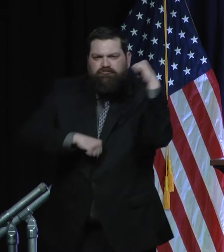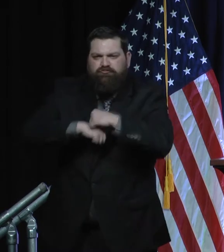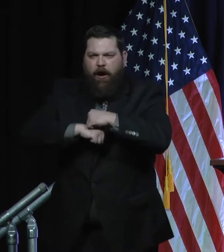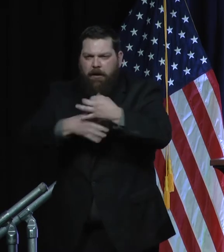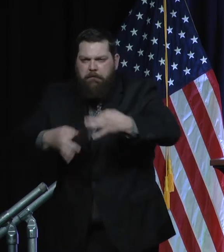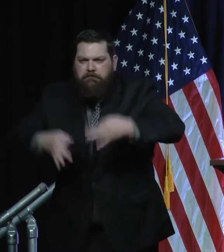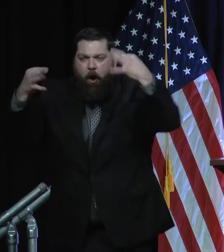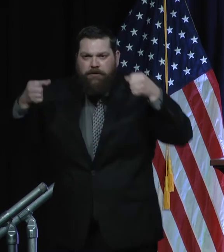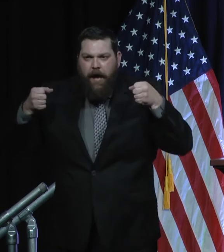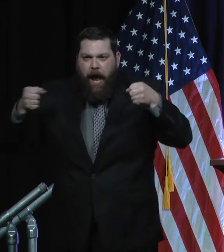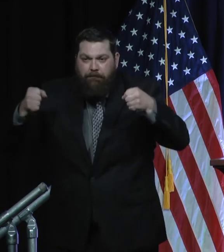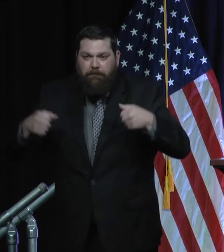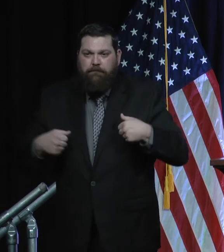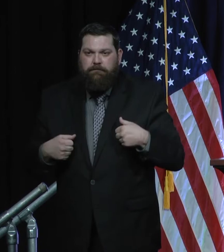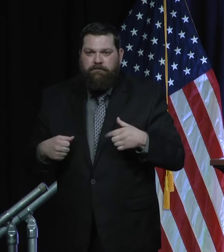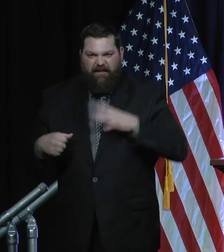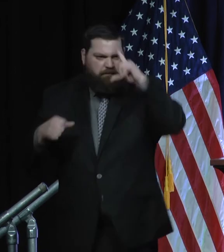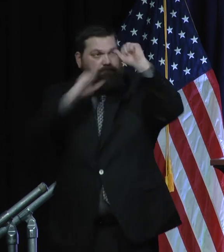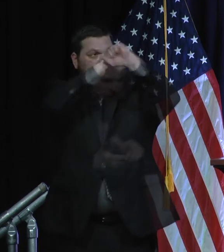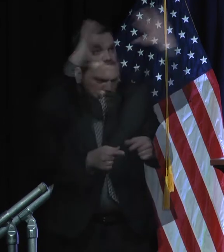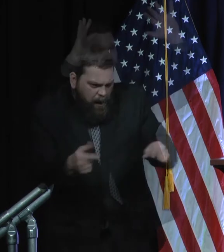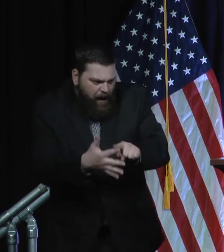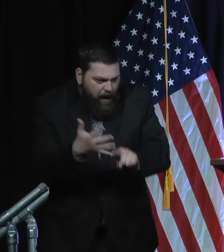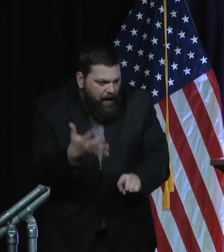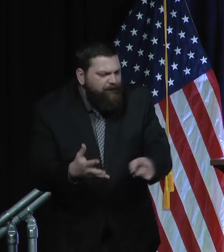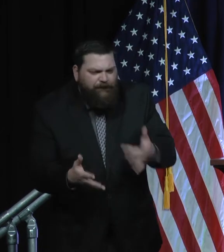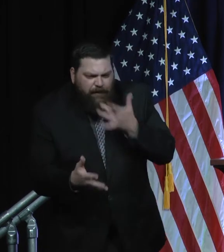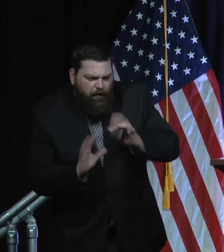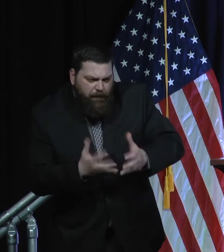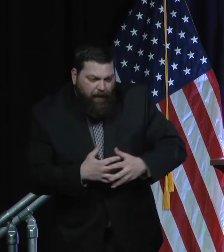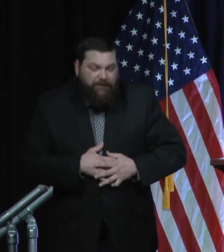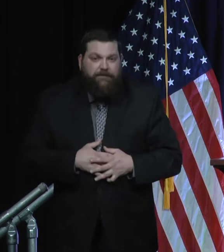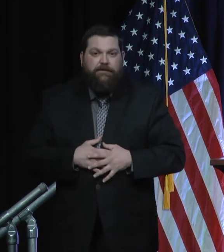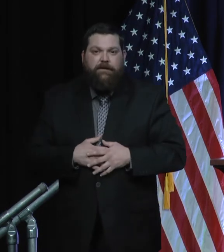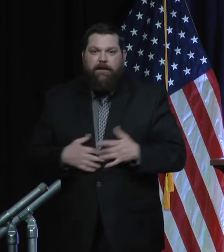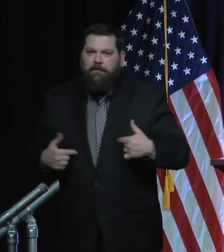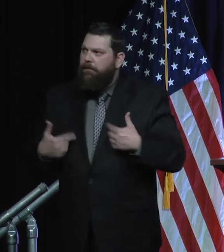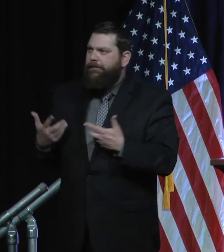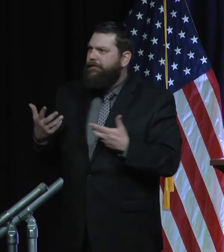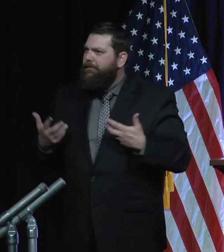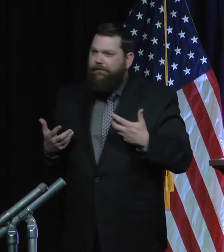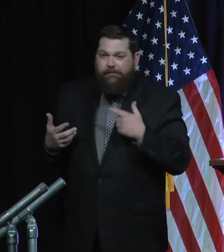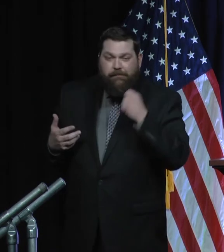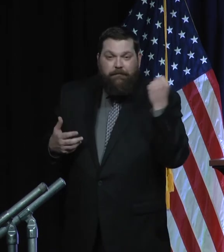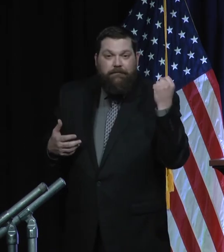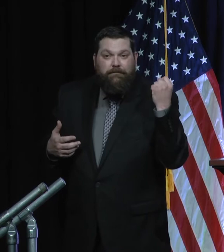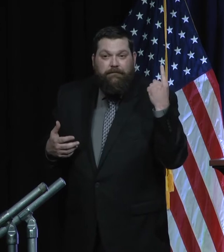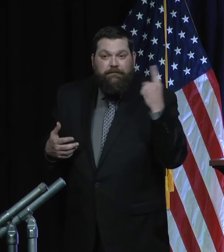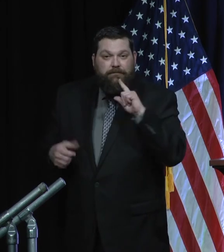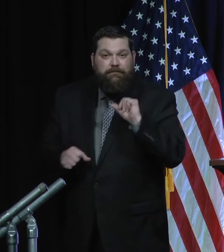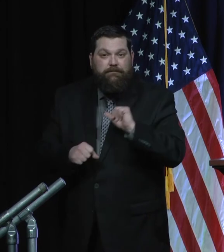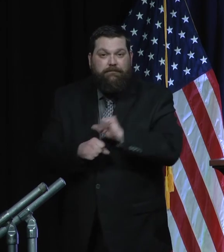But when we got there, it was nothing like what I had imagined. And so I didn't understand that they had removed Nelson